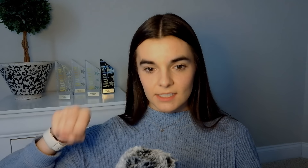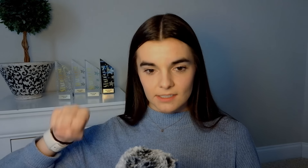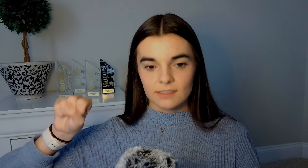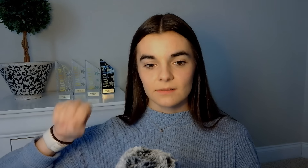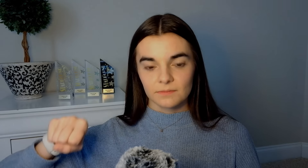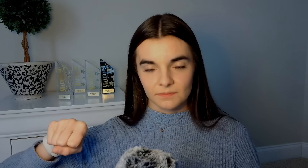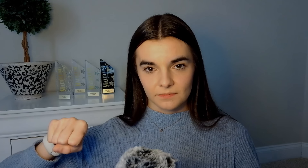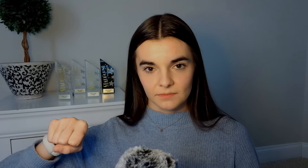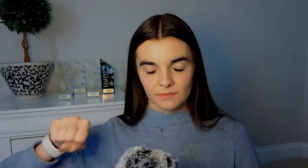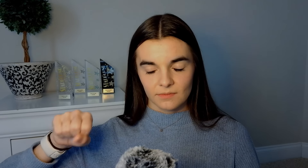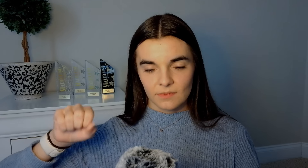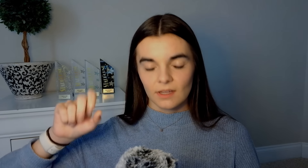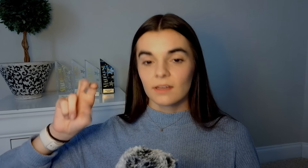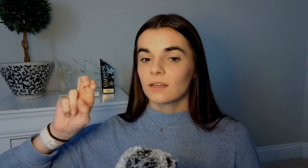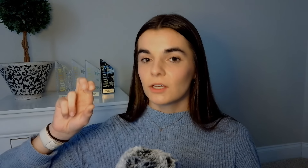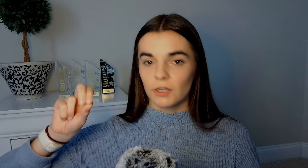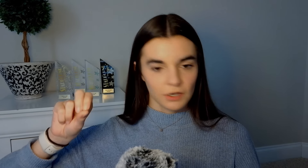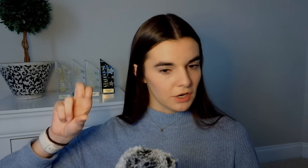Yes. No.